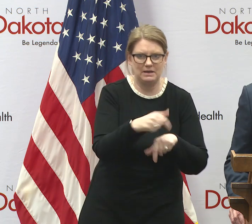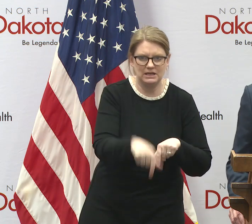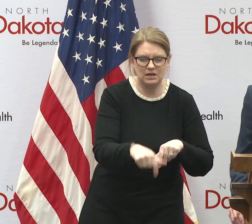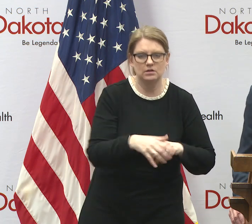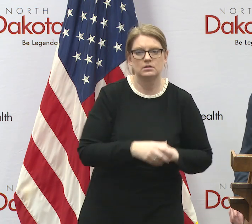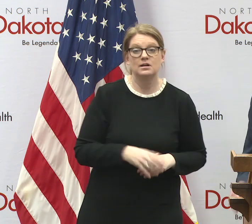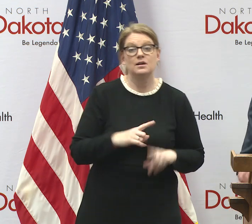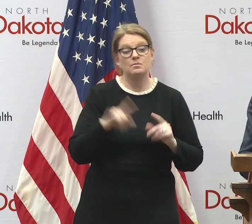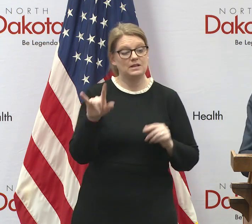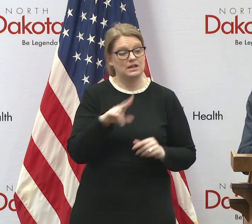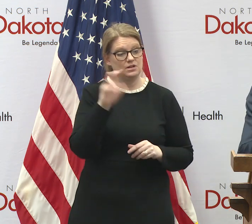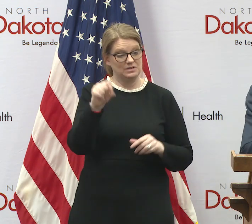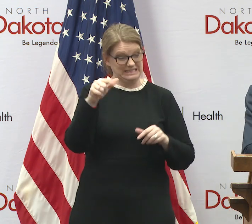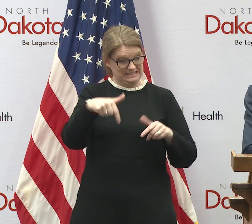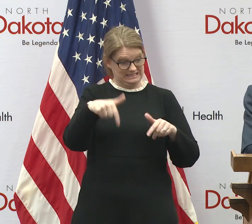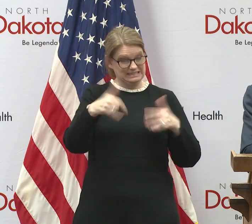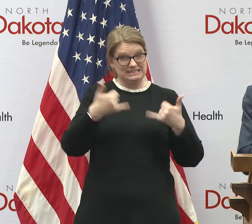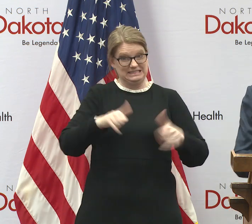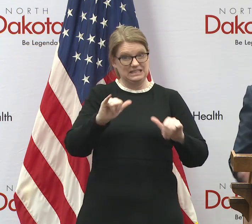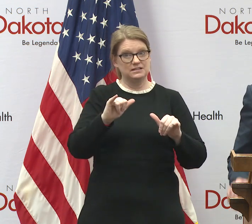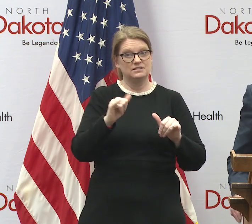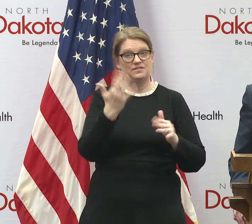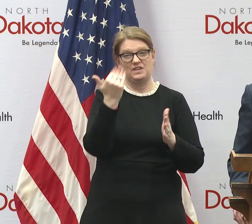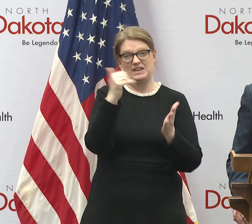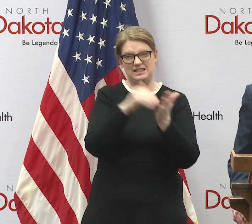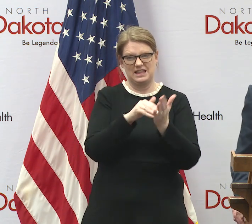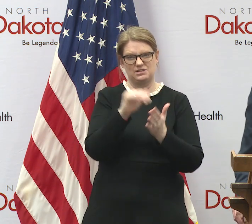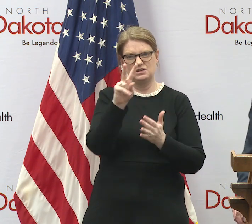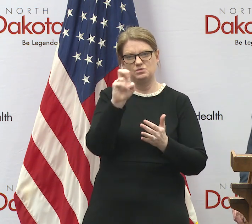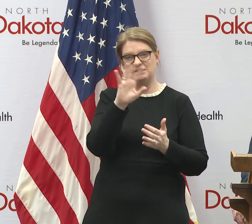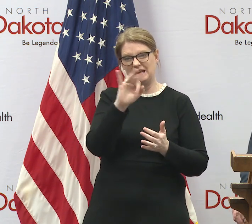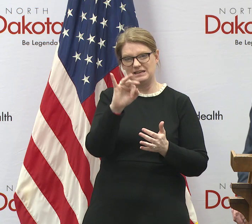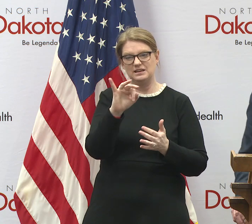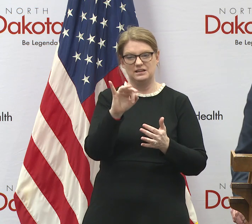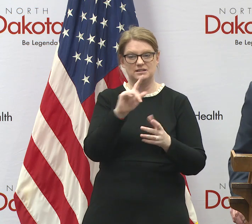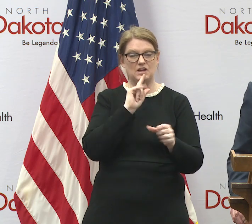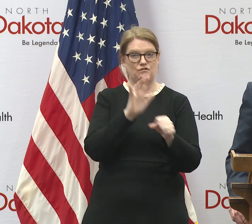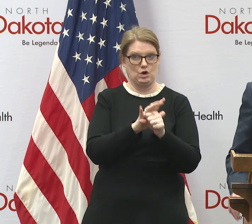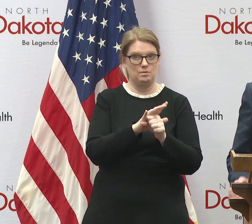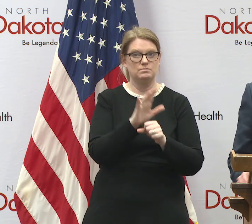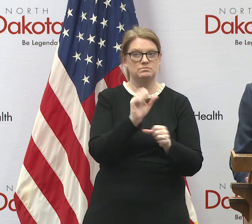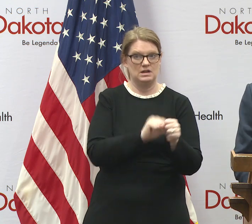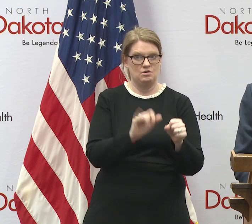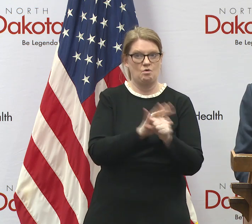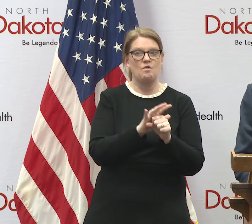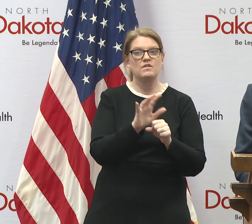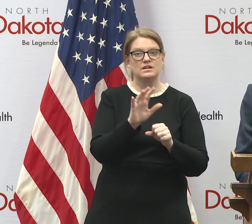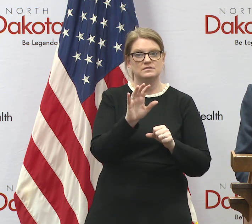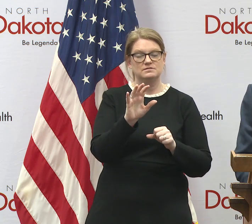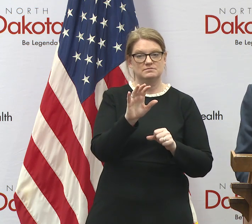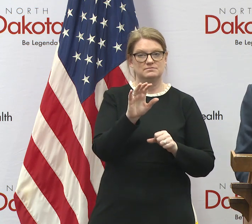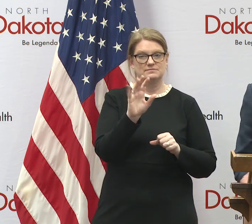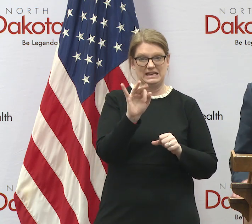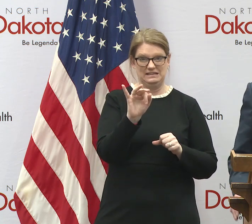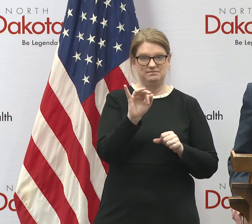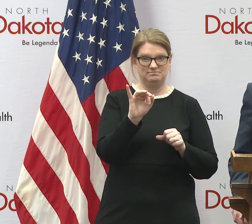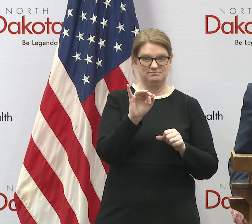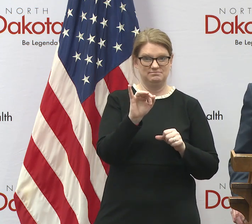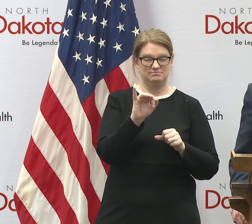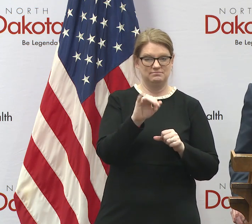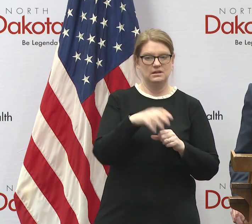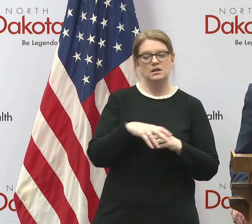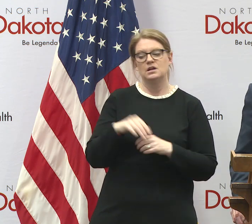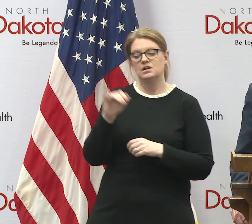however, we still have a lot of cases happening in the U.S., 15,219 confirmed cases of COVID-19. There